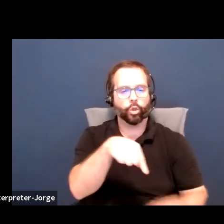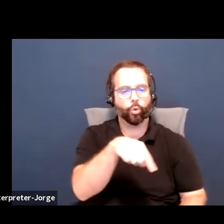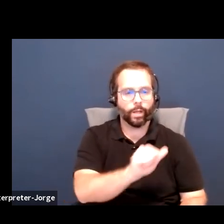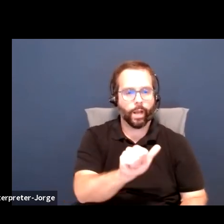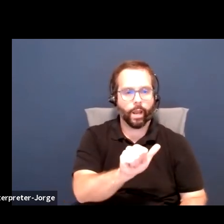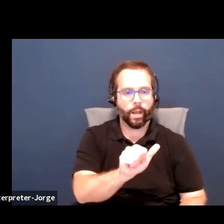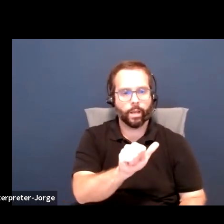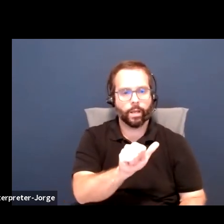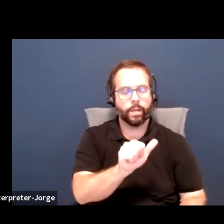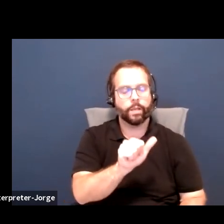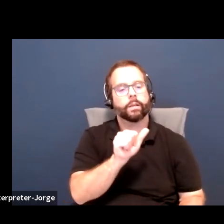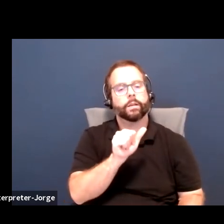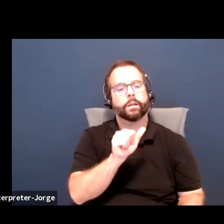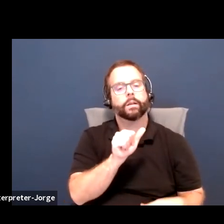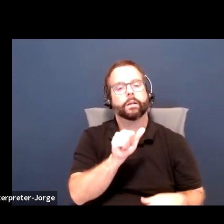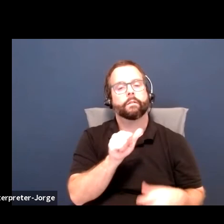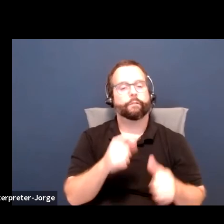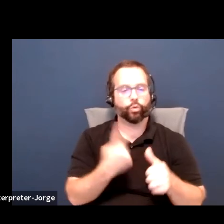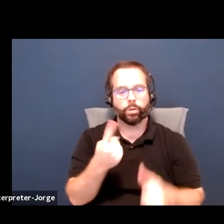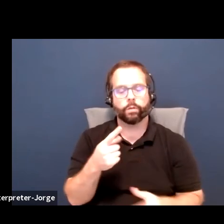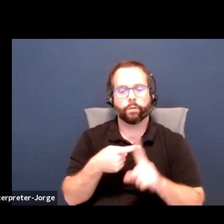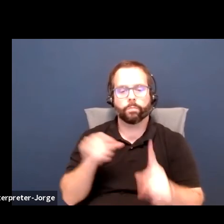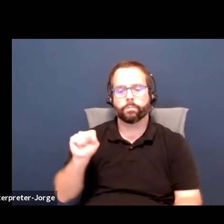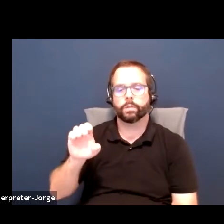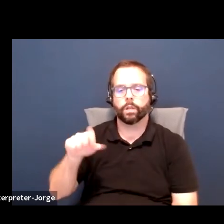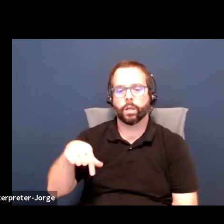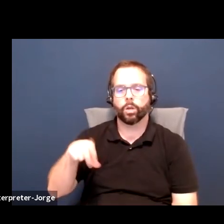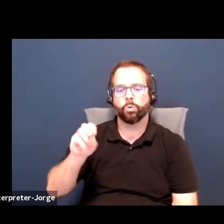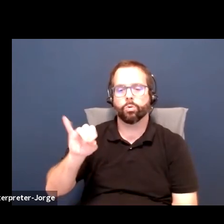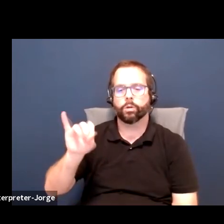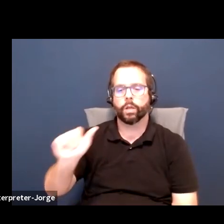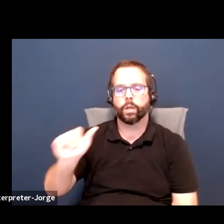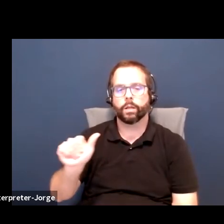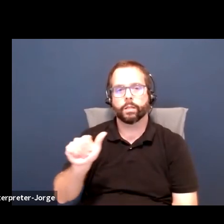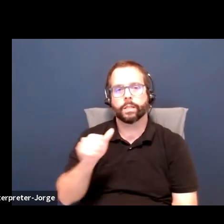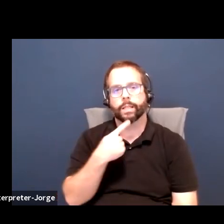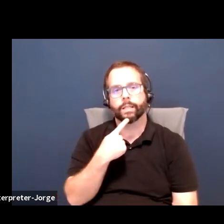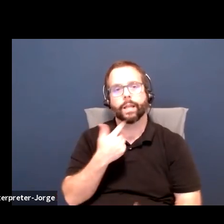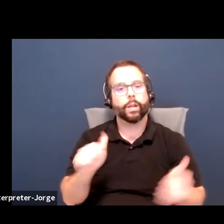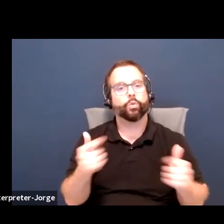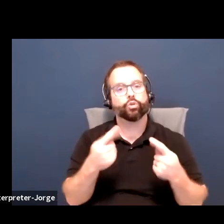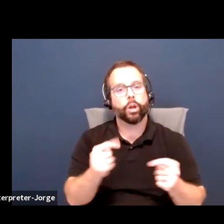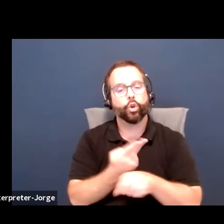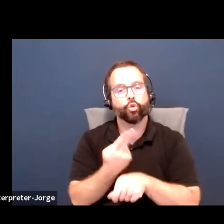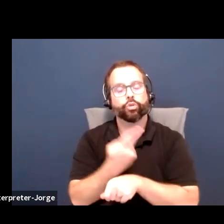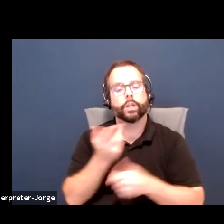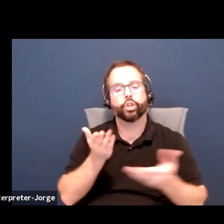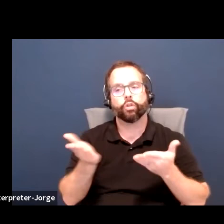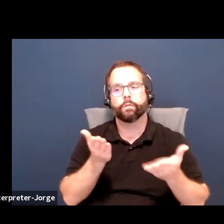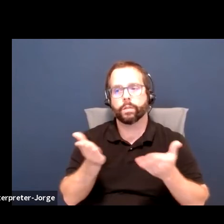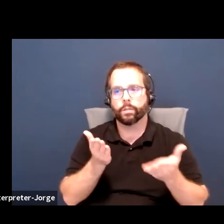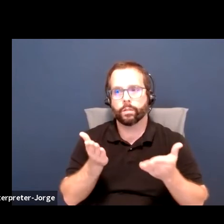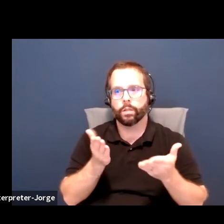from Sequoia, who asked, has anyone tried using a service learning program as a resource for collecting data for